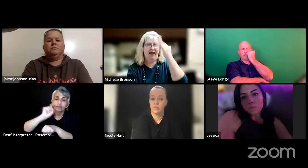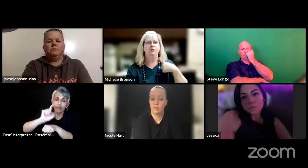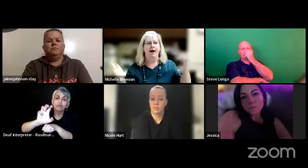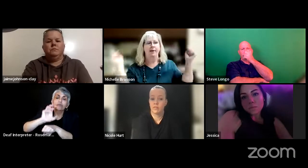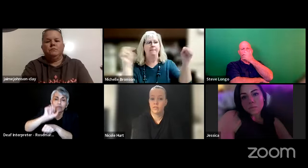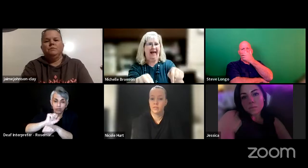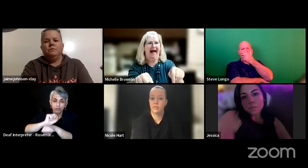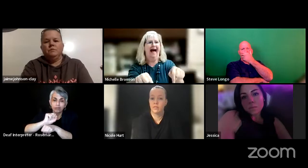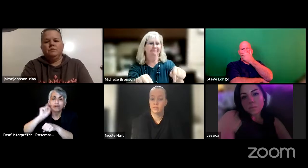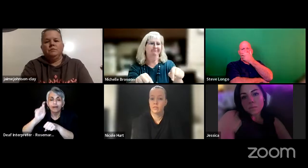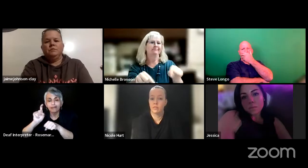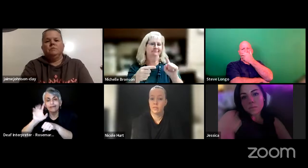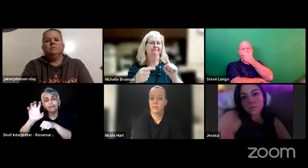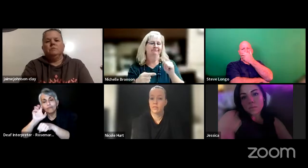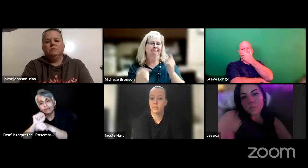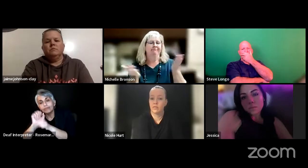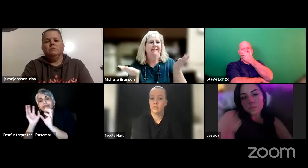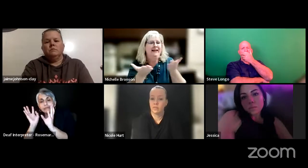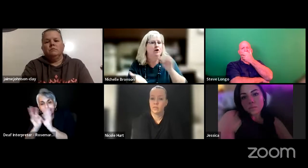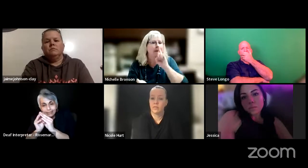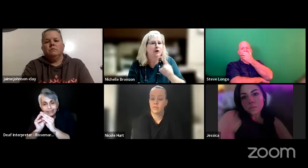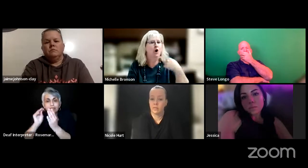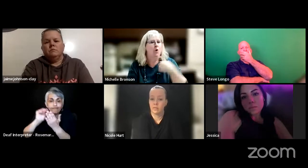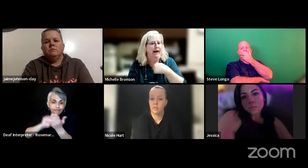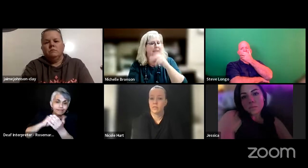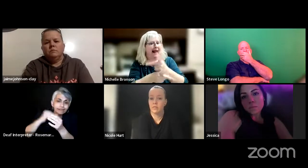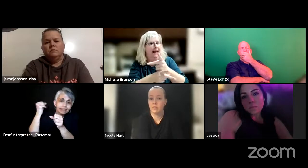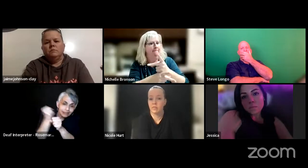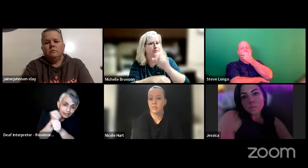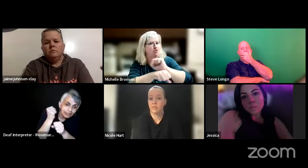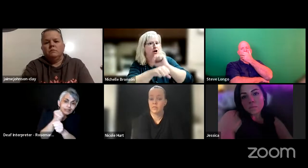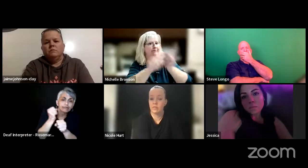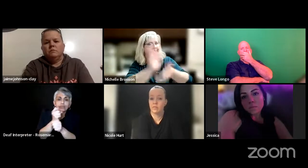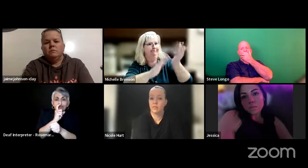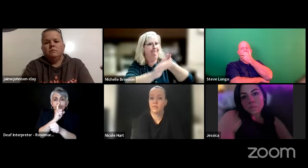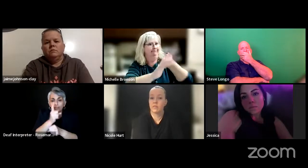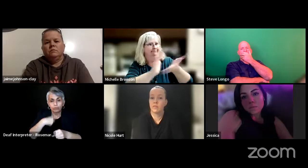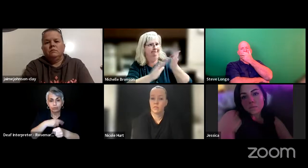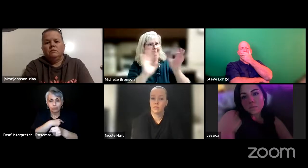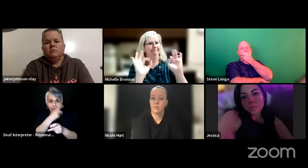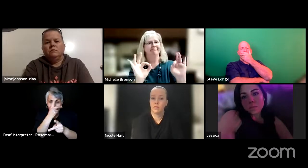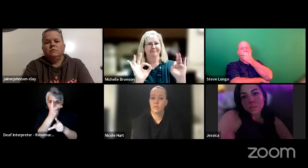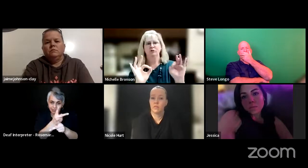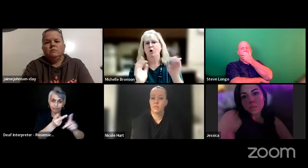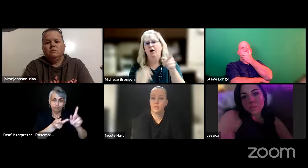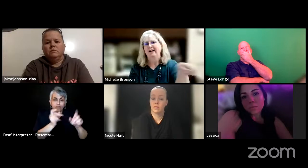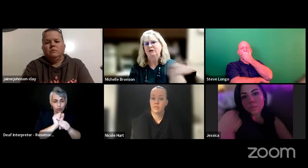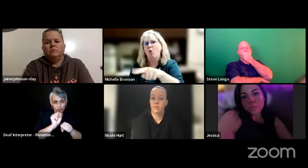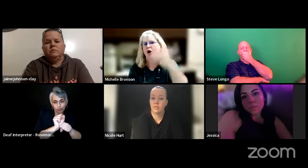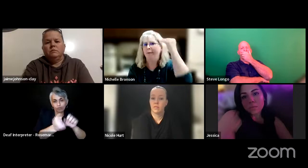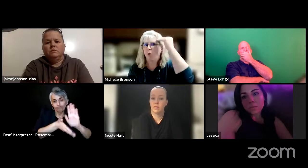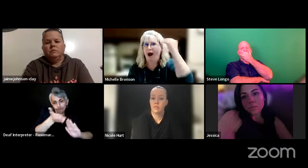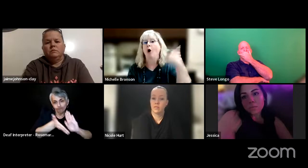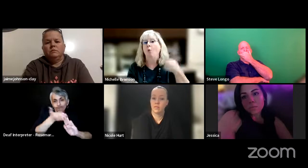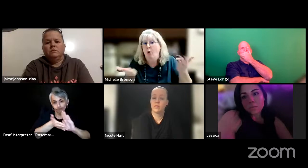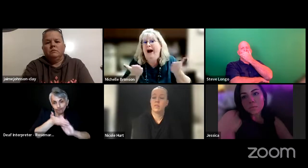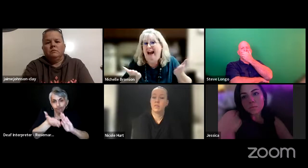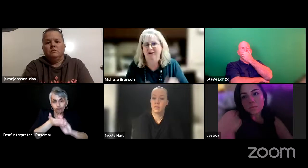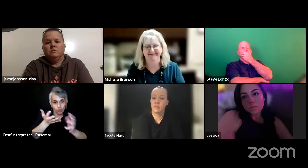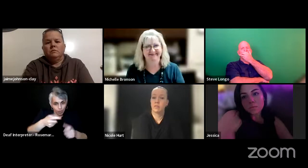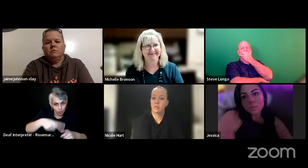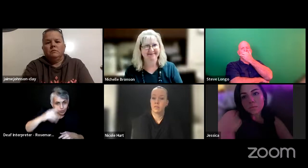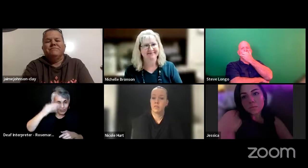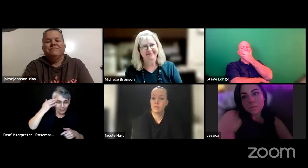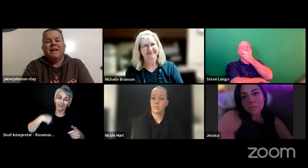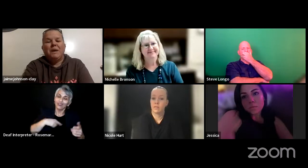It's easier for us as far as tracking and stats and meetings to ensure that we are able to keep running